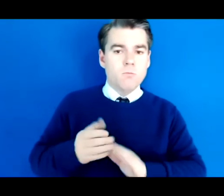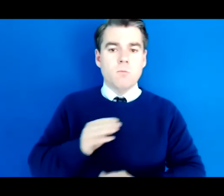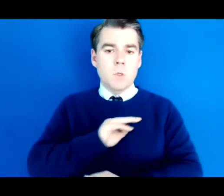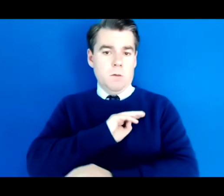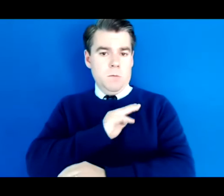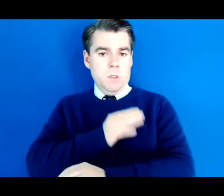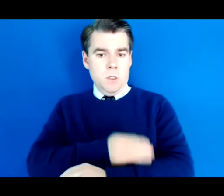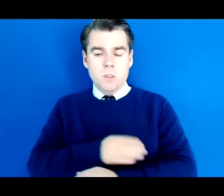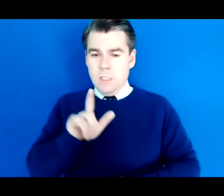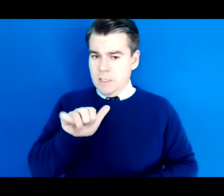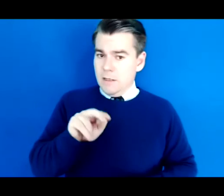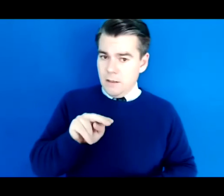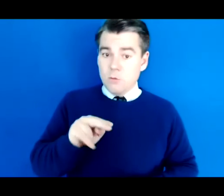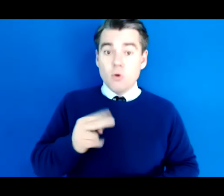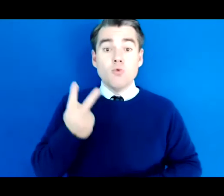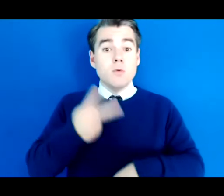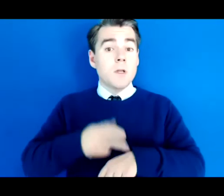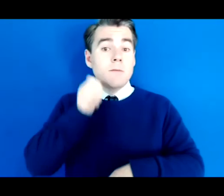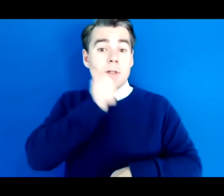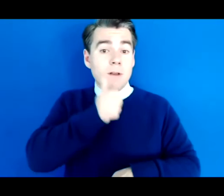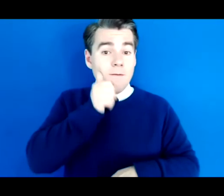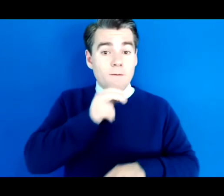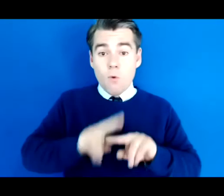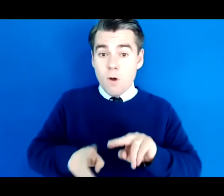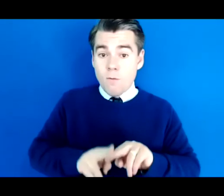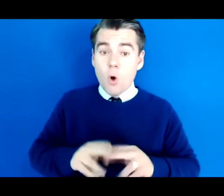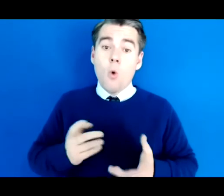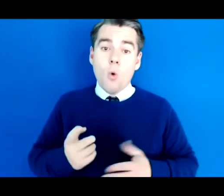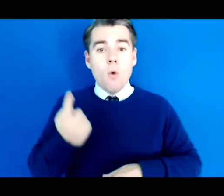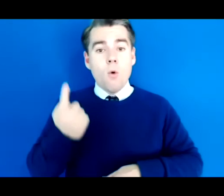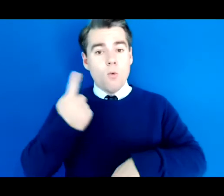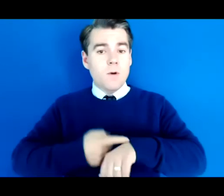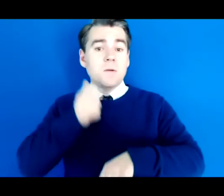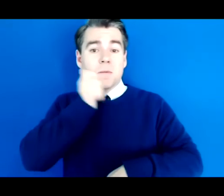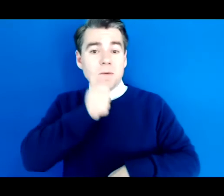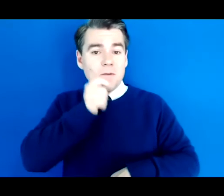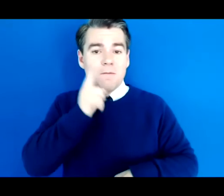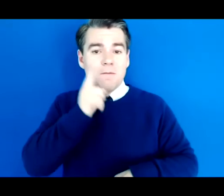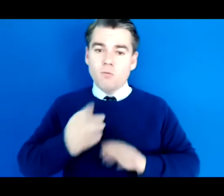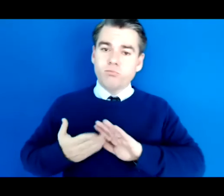weight loss or once a day for weight management.